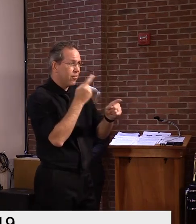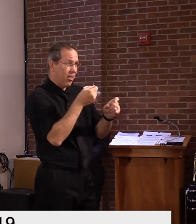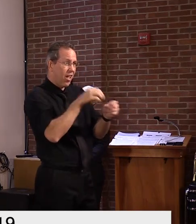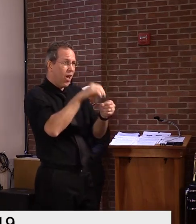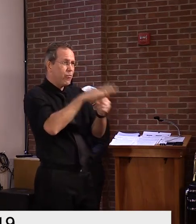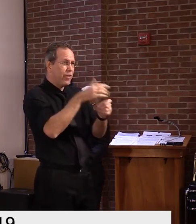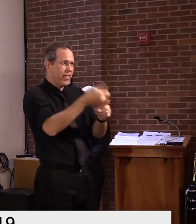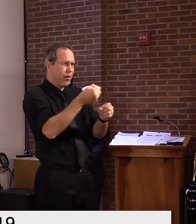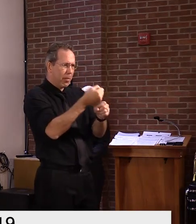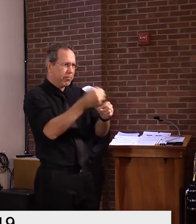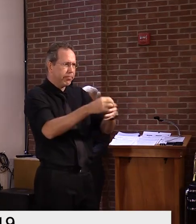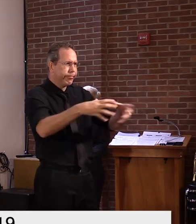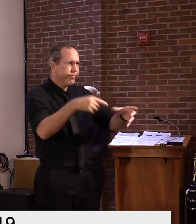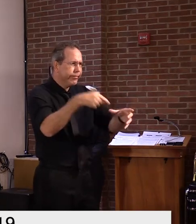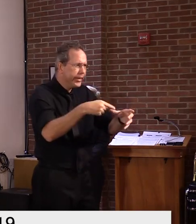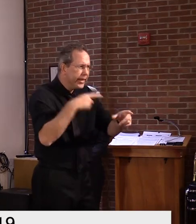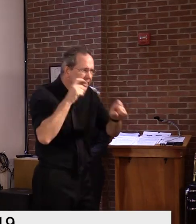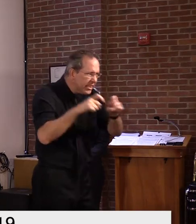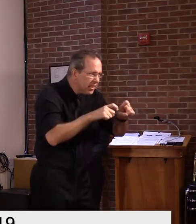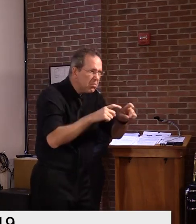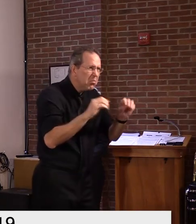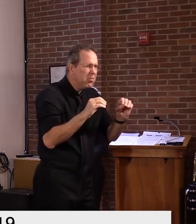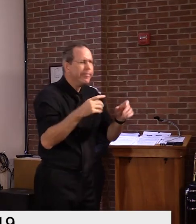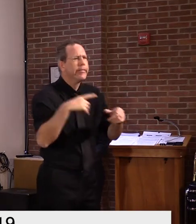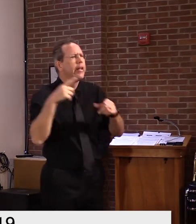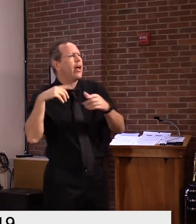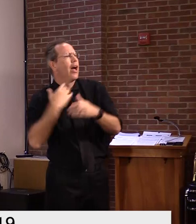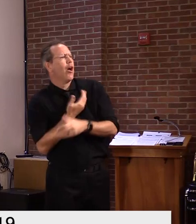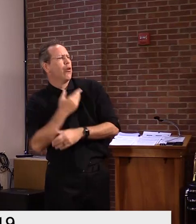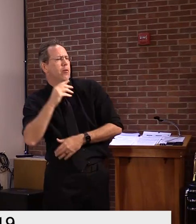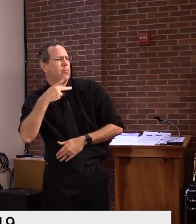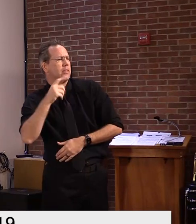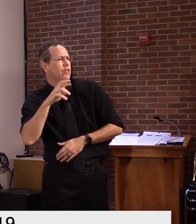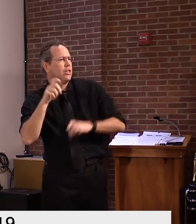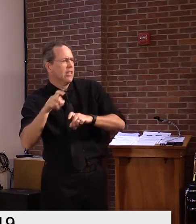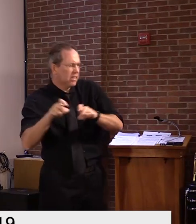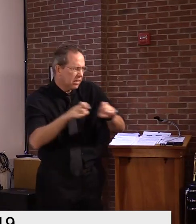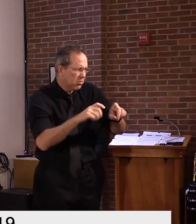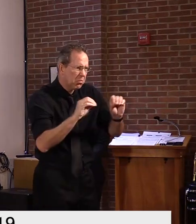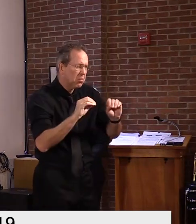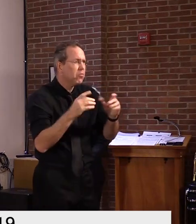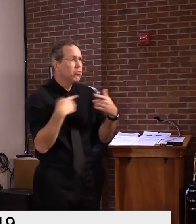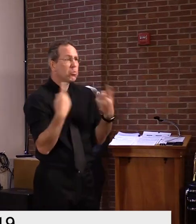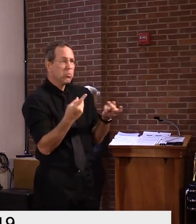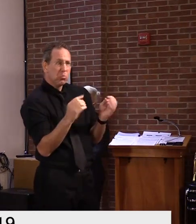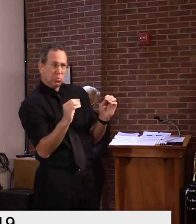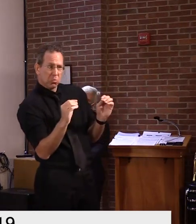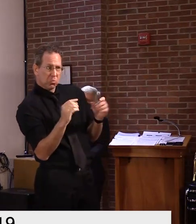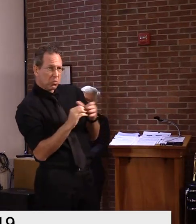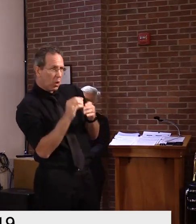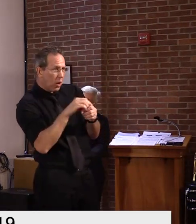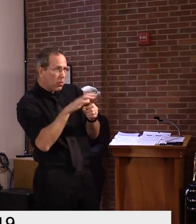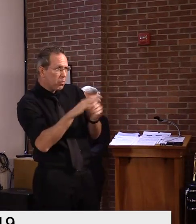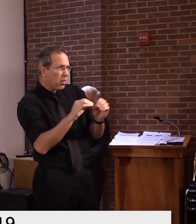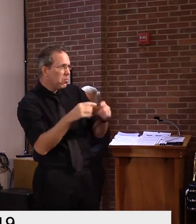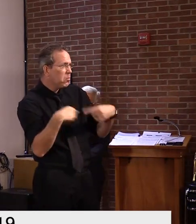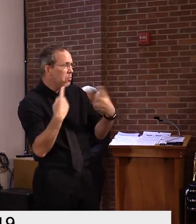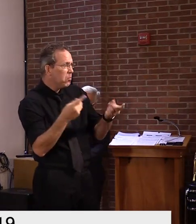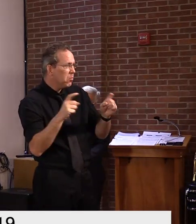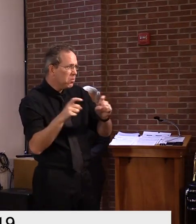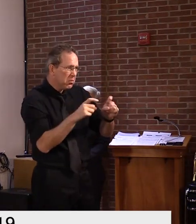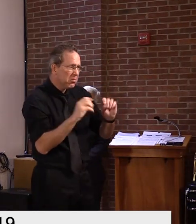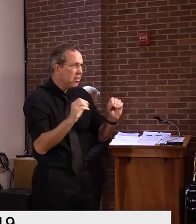any ongoing community transmission of COVID-19 in spite of ongoing testing. I do think